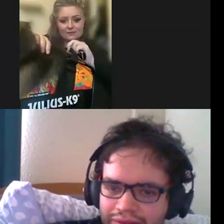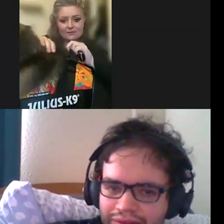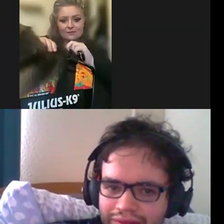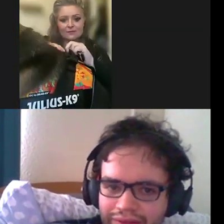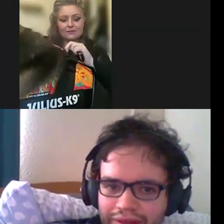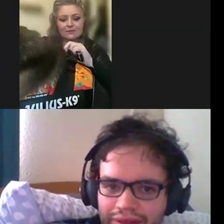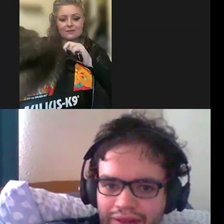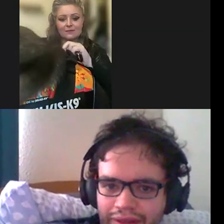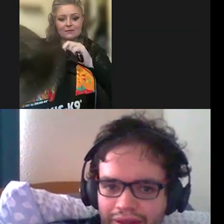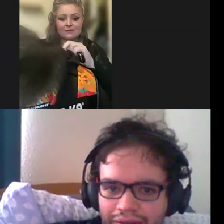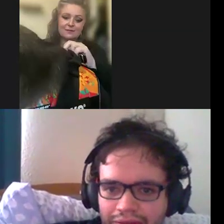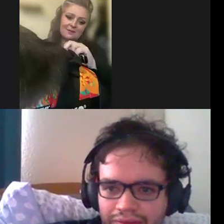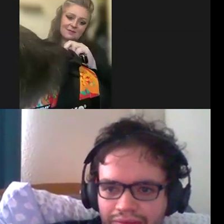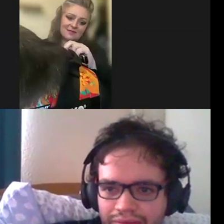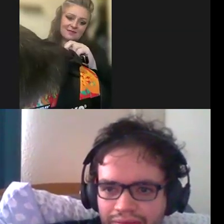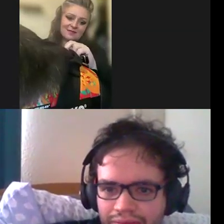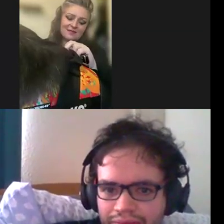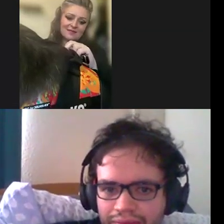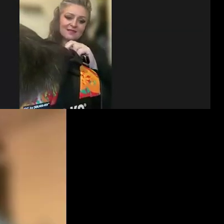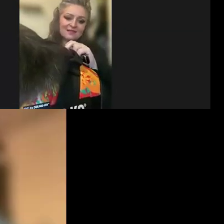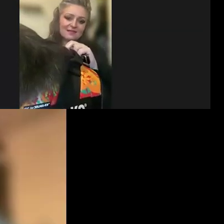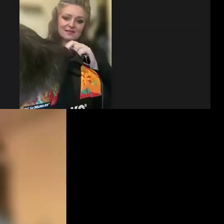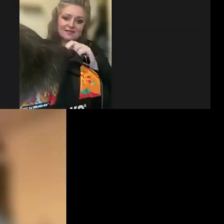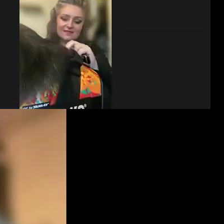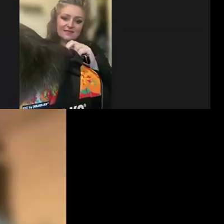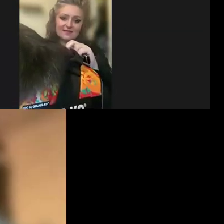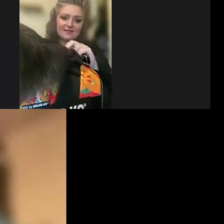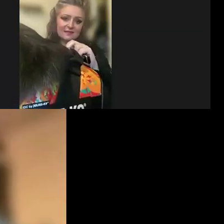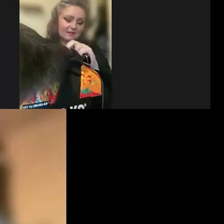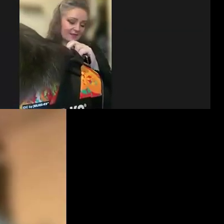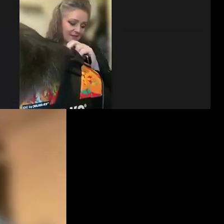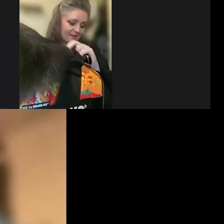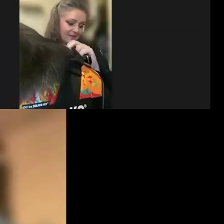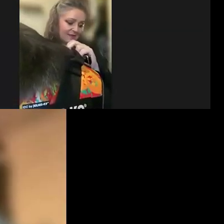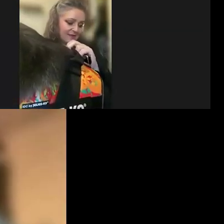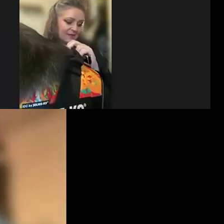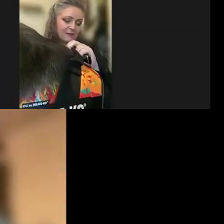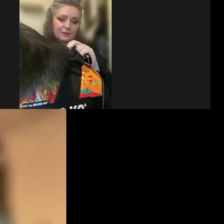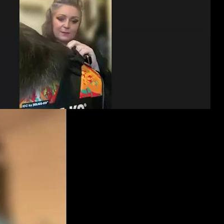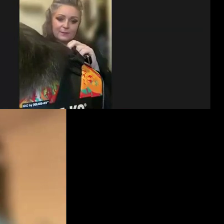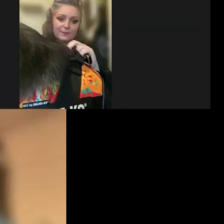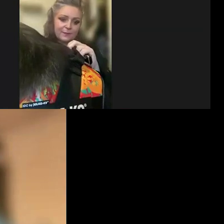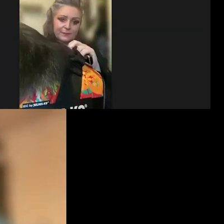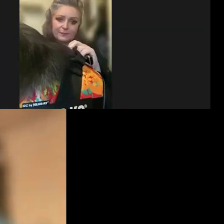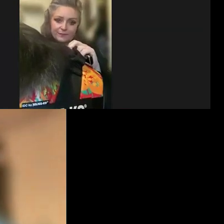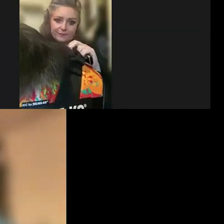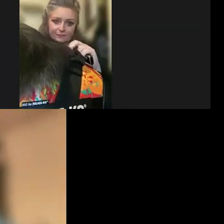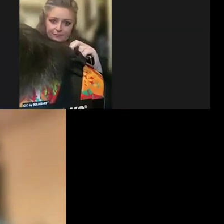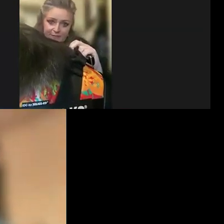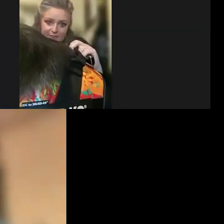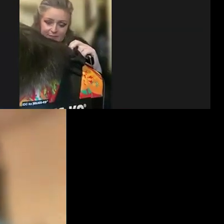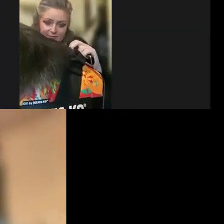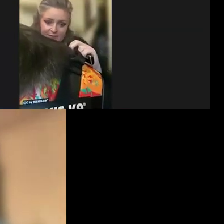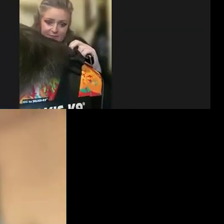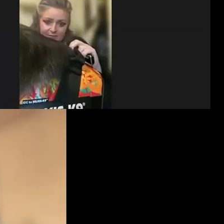all felt like chaos. So that's all right. That's fine. Thank you. So we need to close, but thank you all for your contributions, and we're going to close